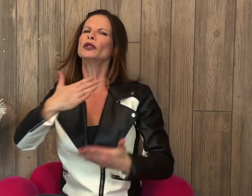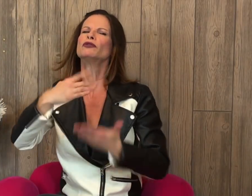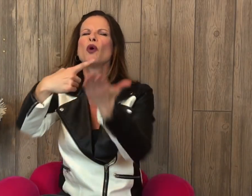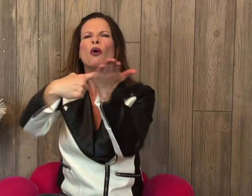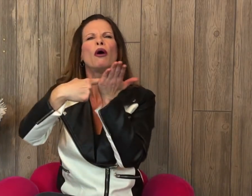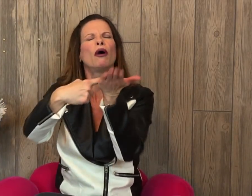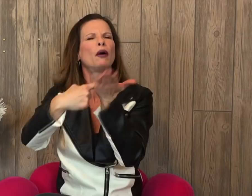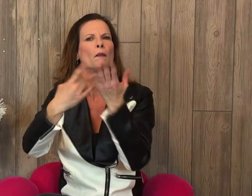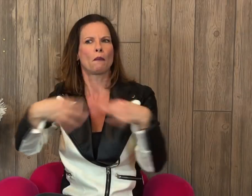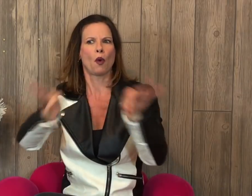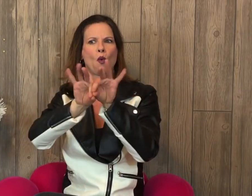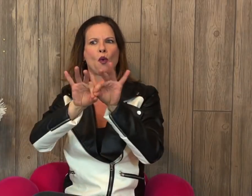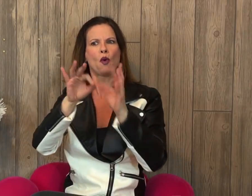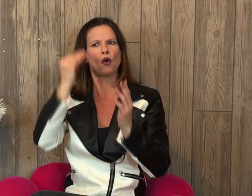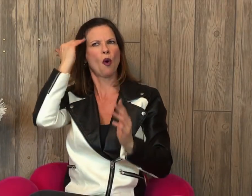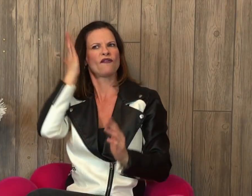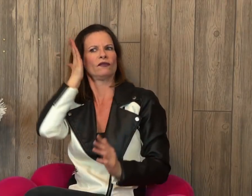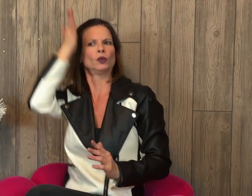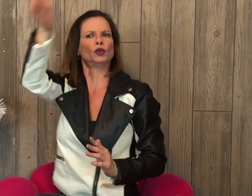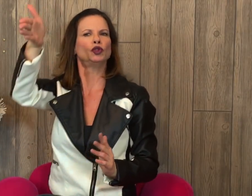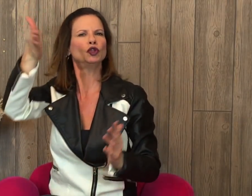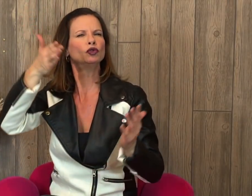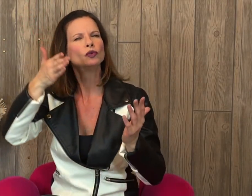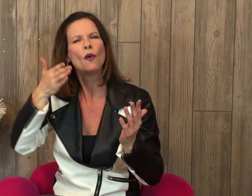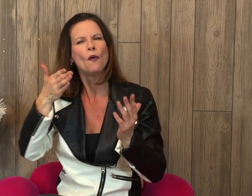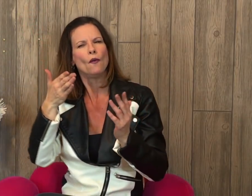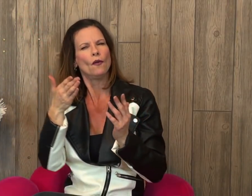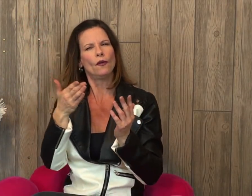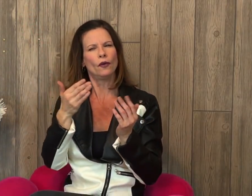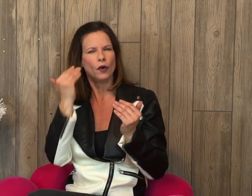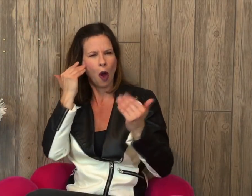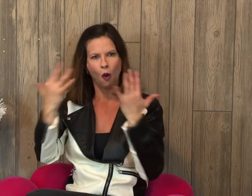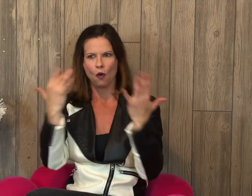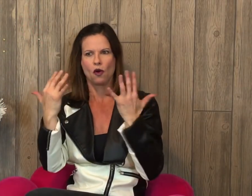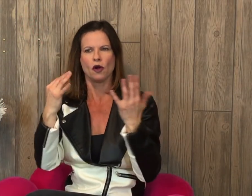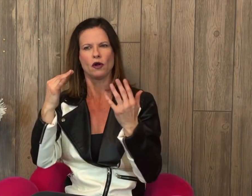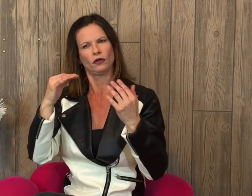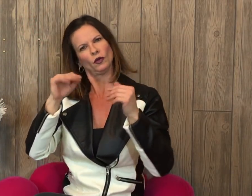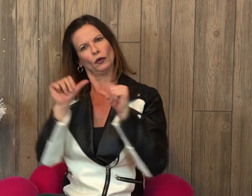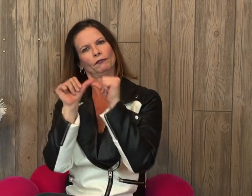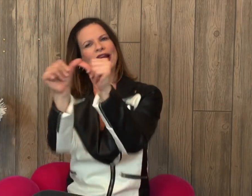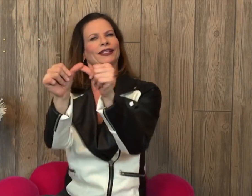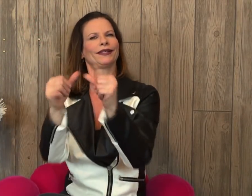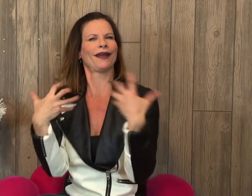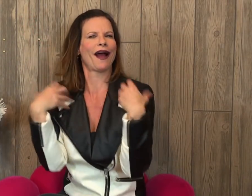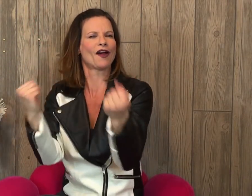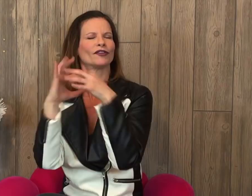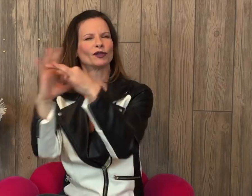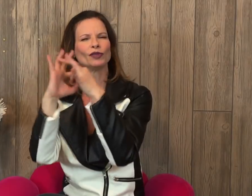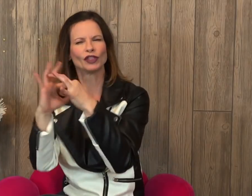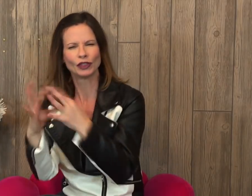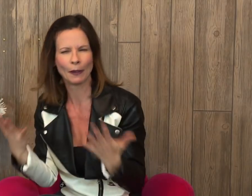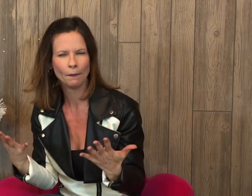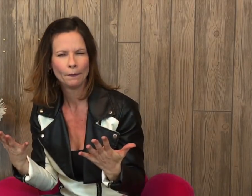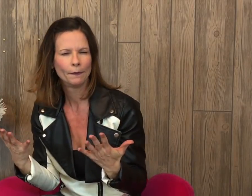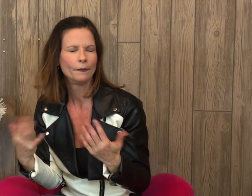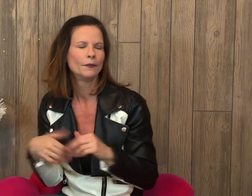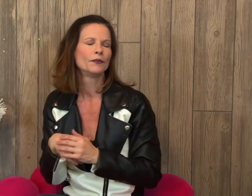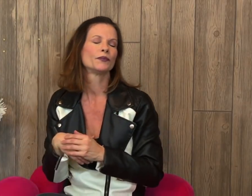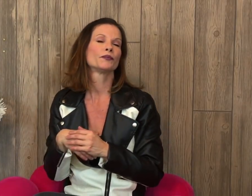of what you're willing and not willing to try, which will better prepare your relationship for the future to maintain a healthy one.